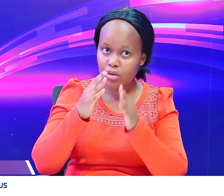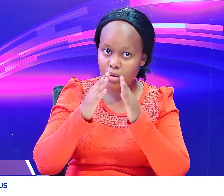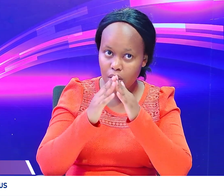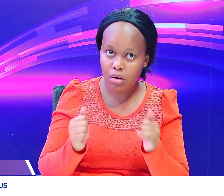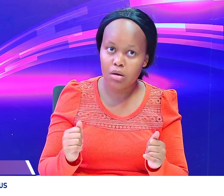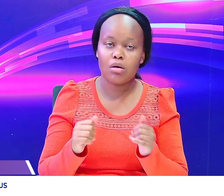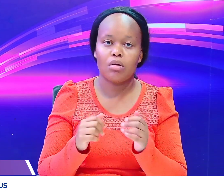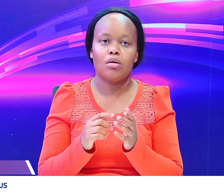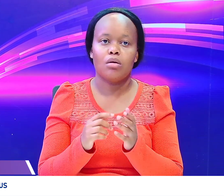Education